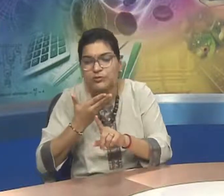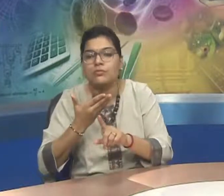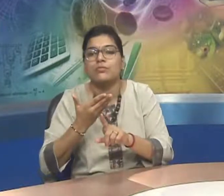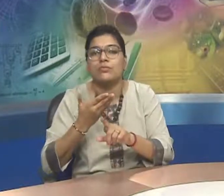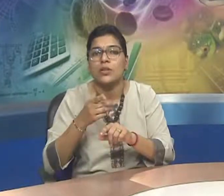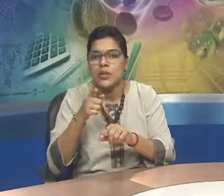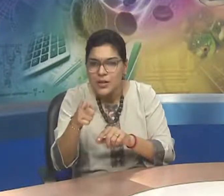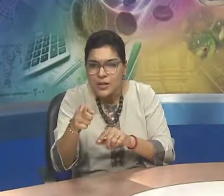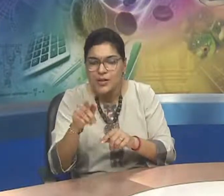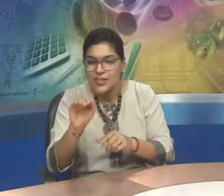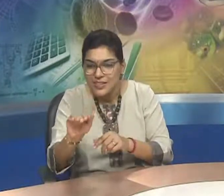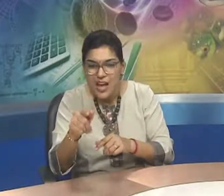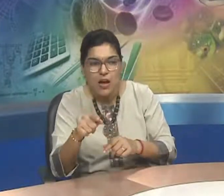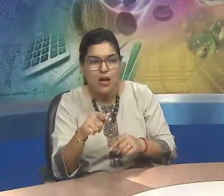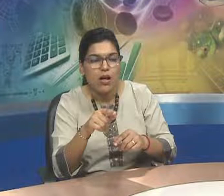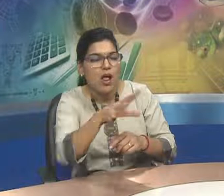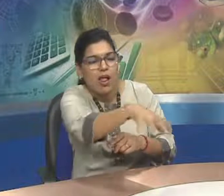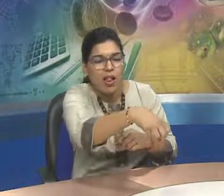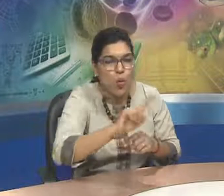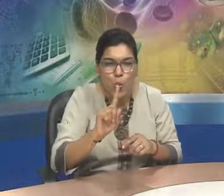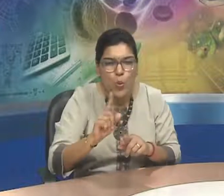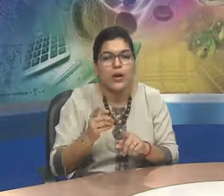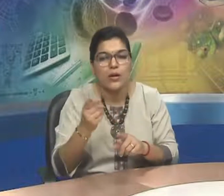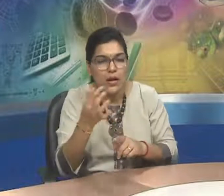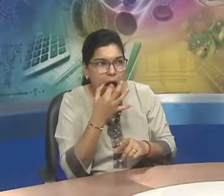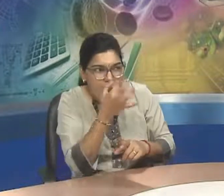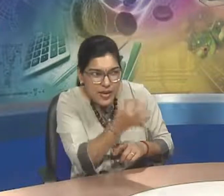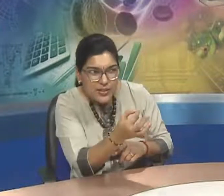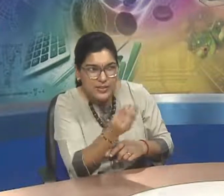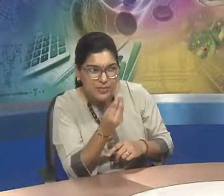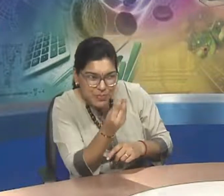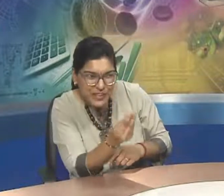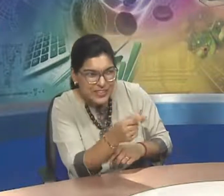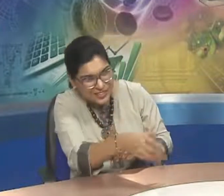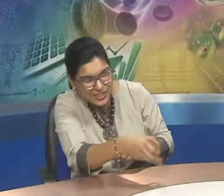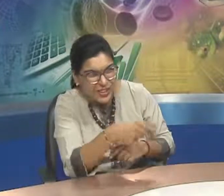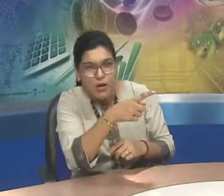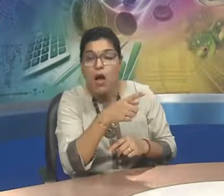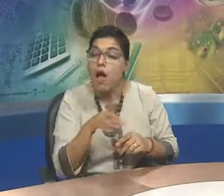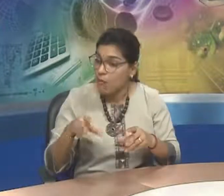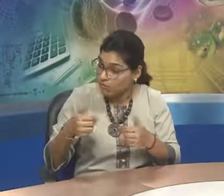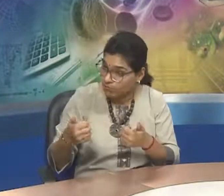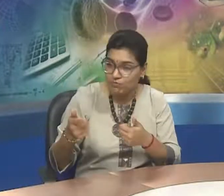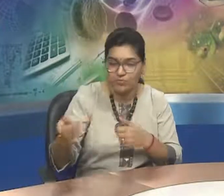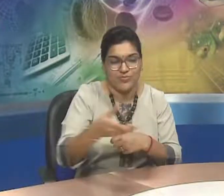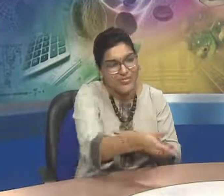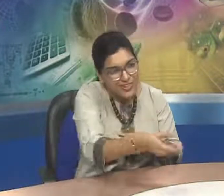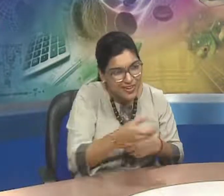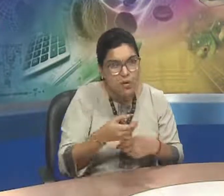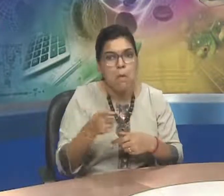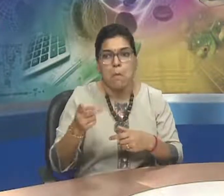should teach our young children that you should first take permission.